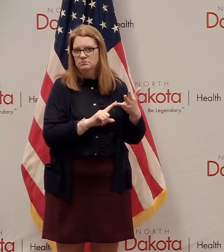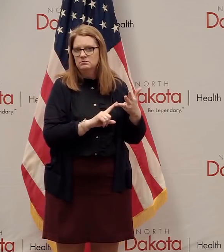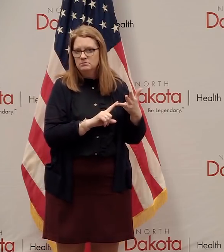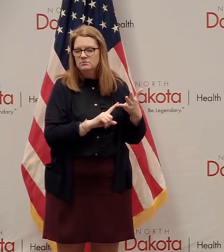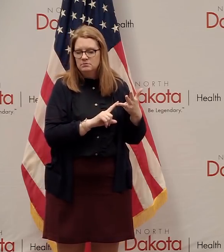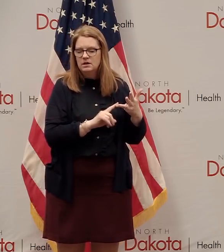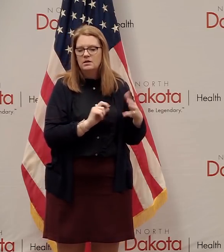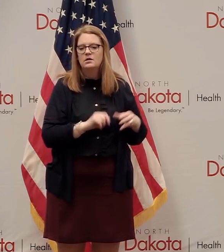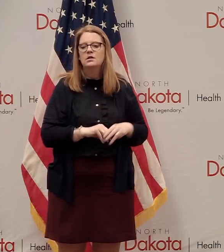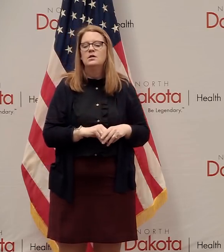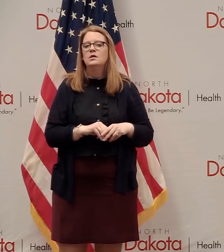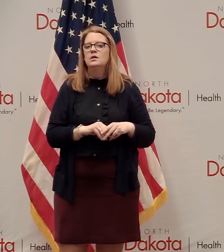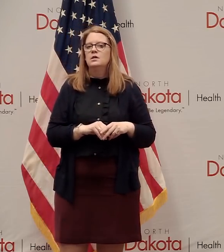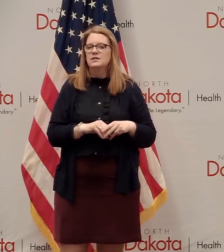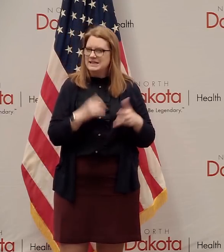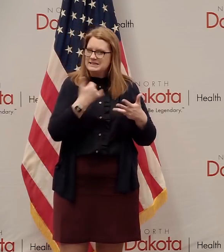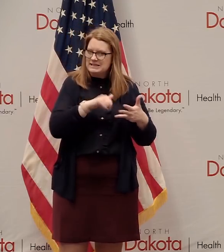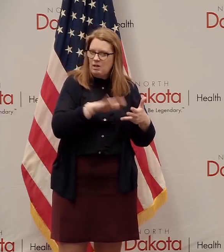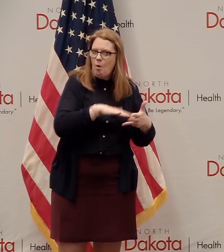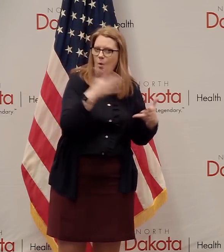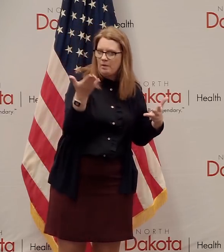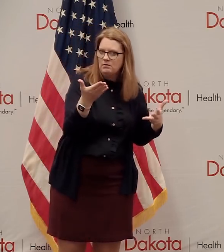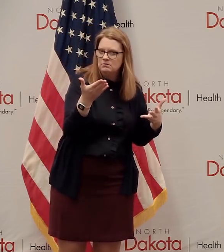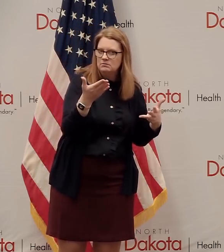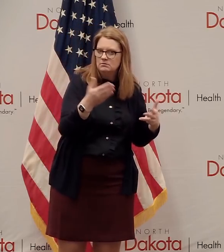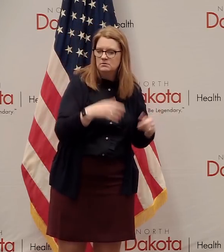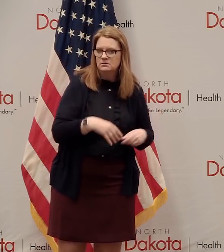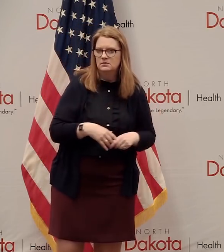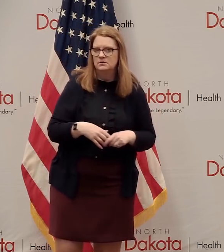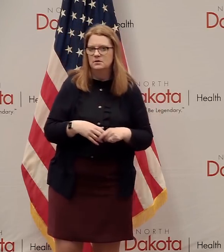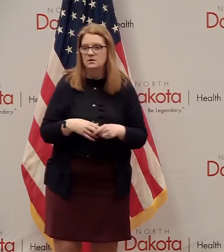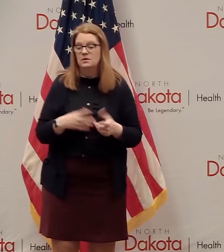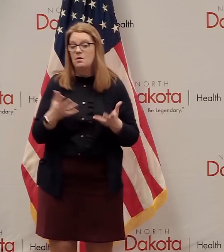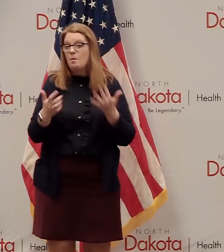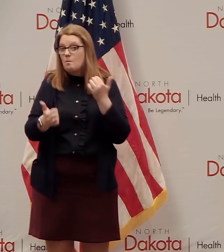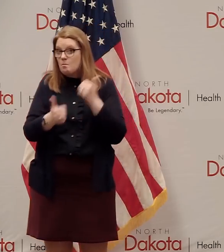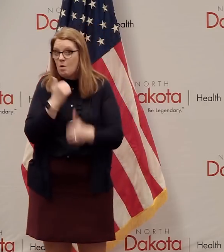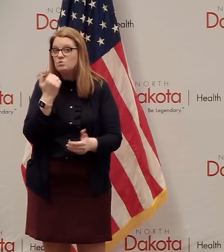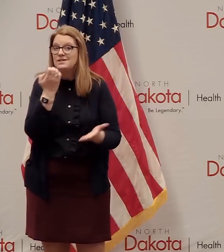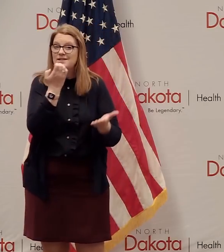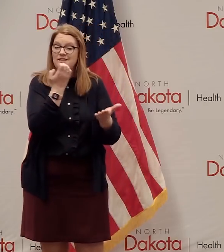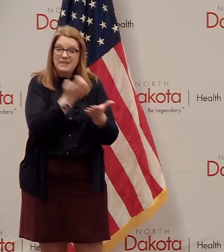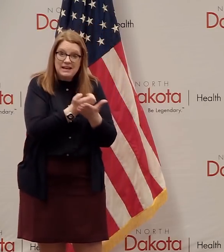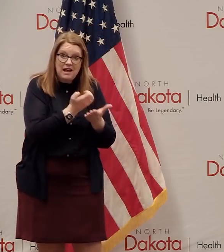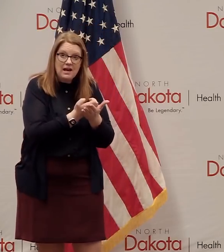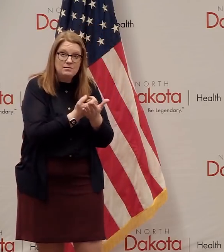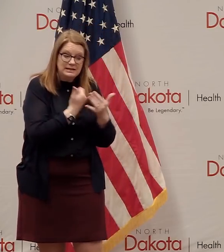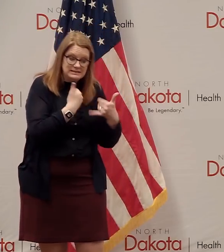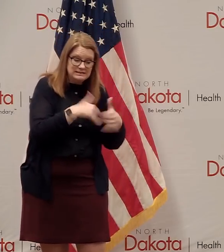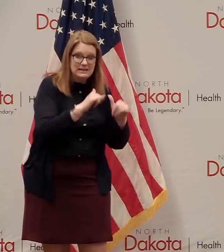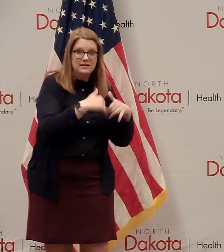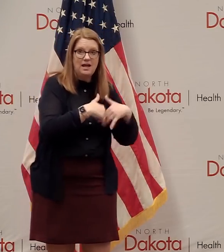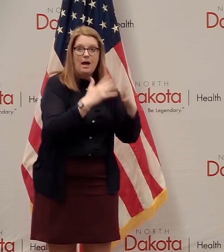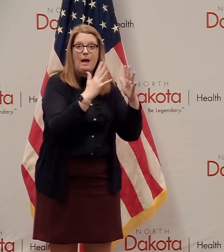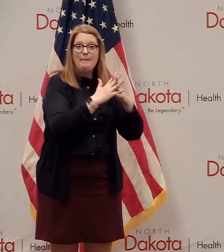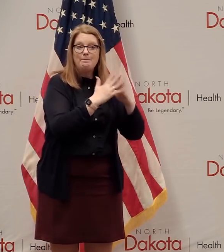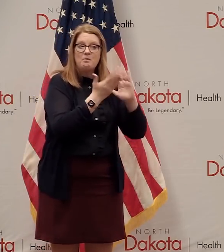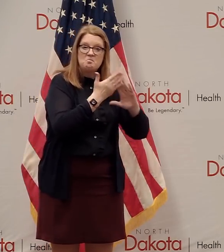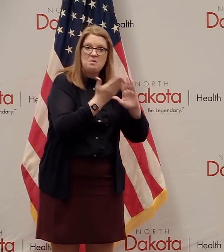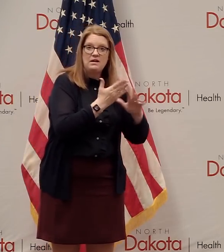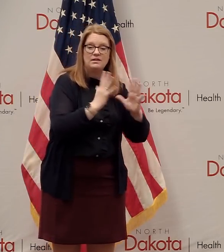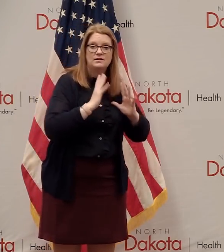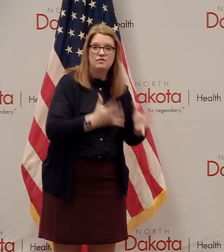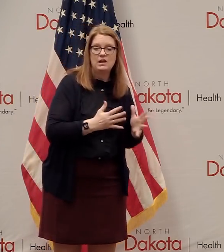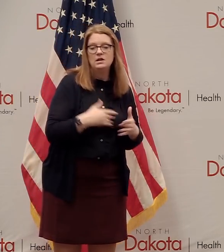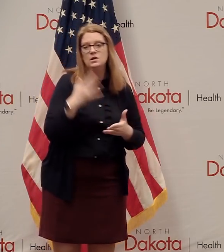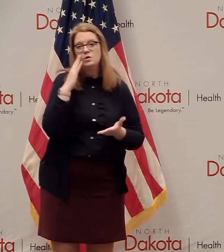every day. And so we've got wide majority of our economy still going. And again, as we talked about those